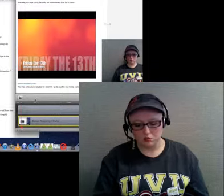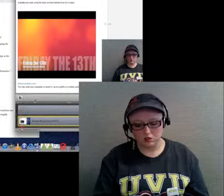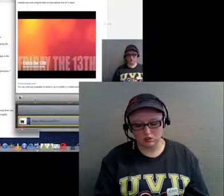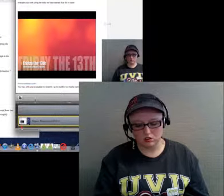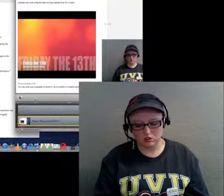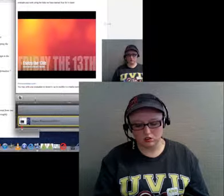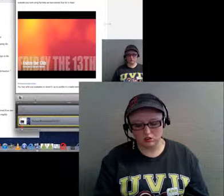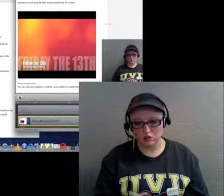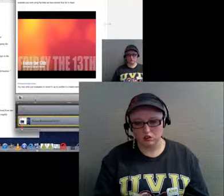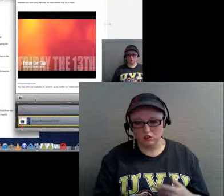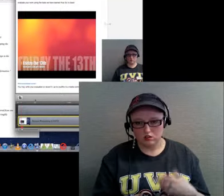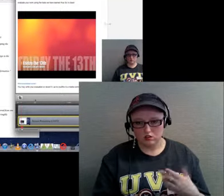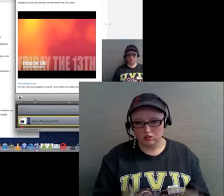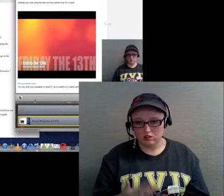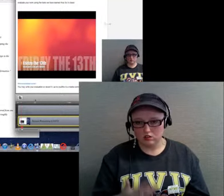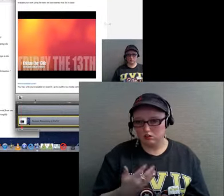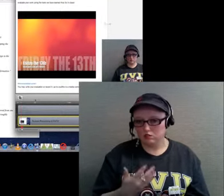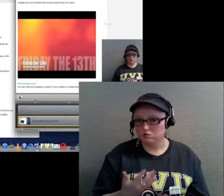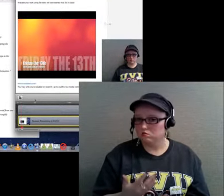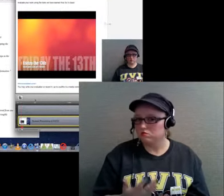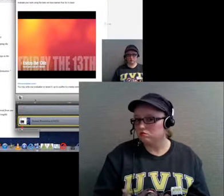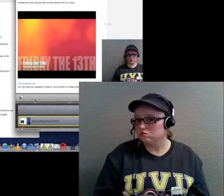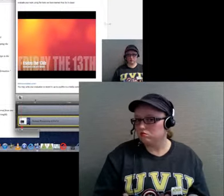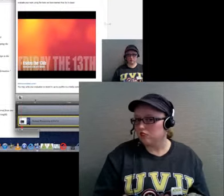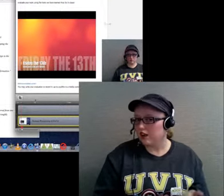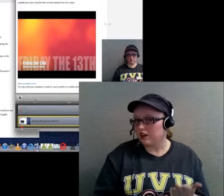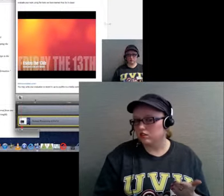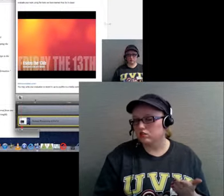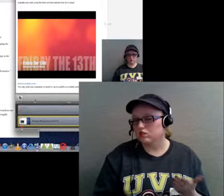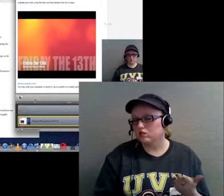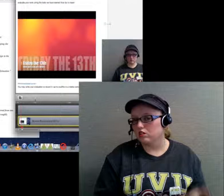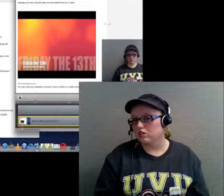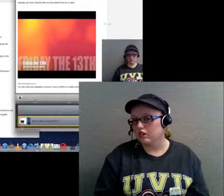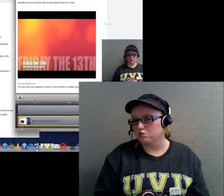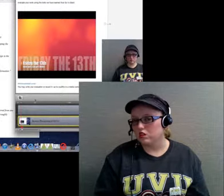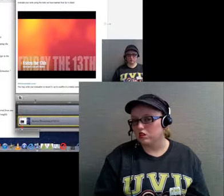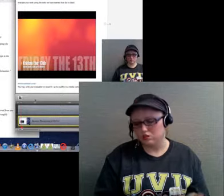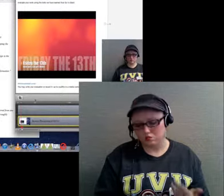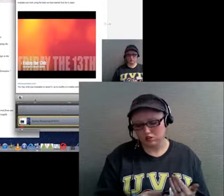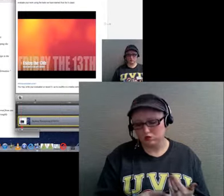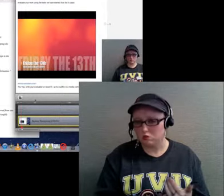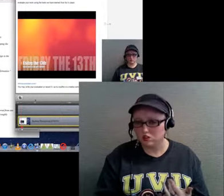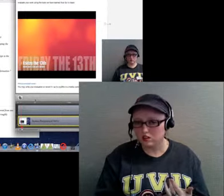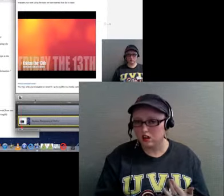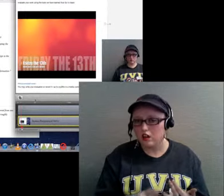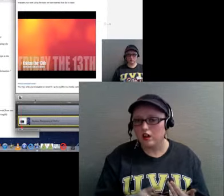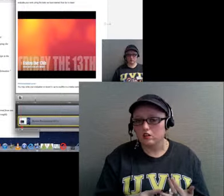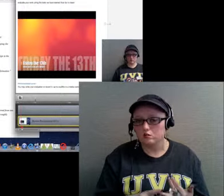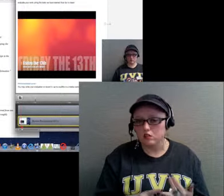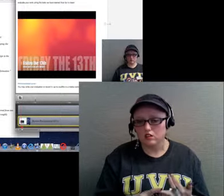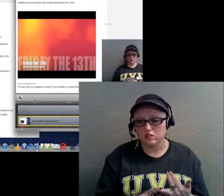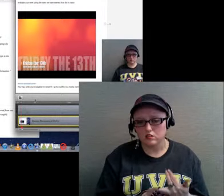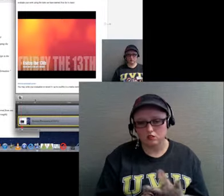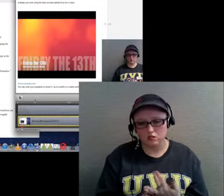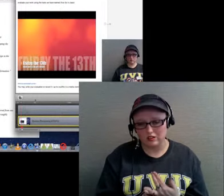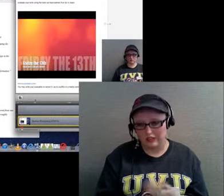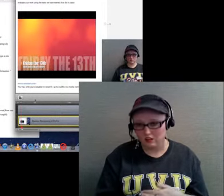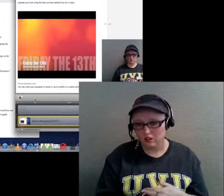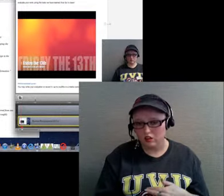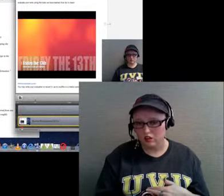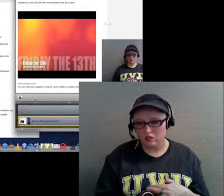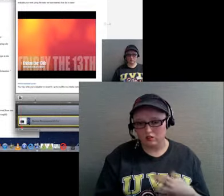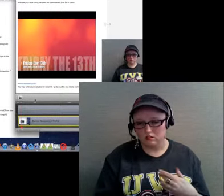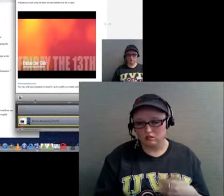shoulder, but then it was, he had good luck because it wasn't worse than that, and because he was on a